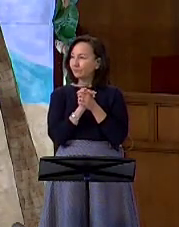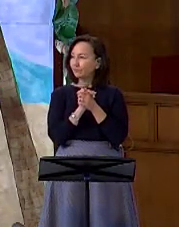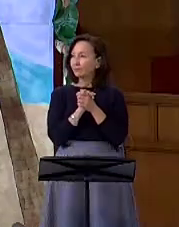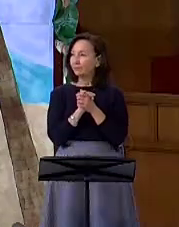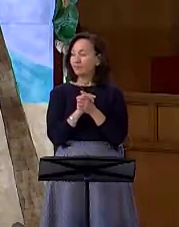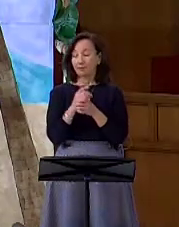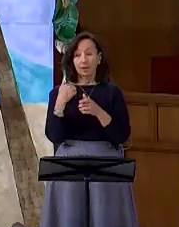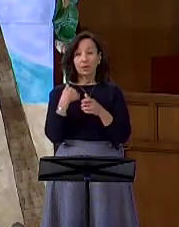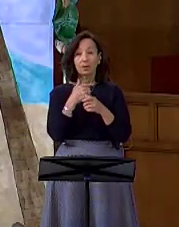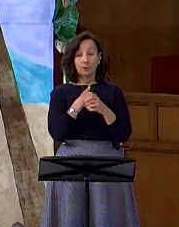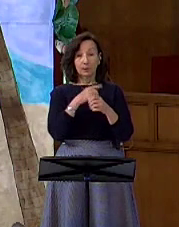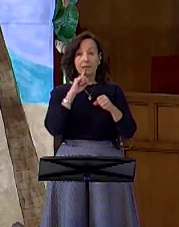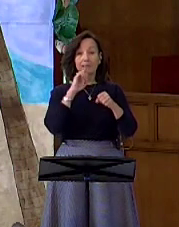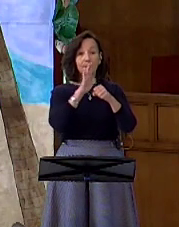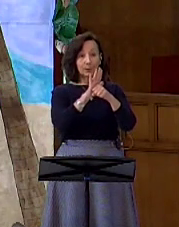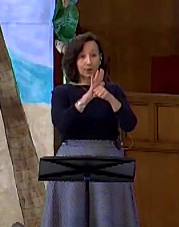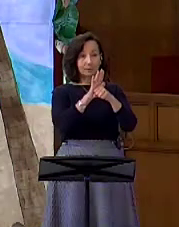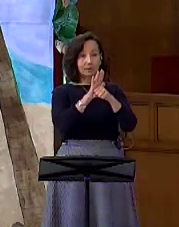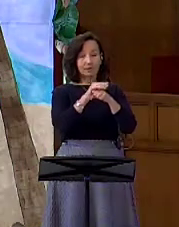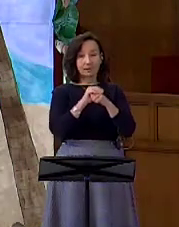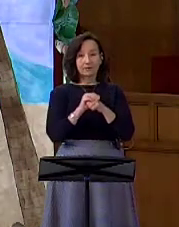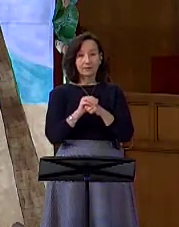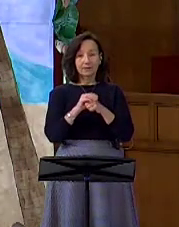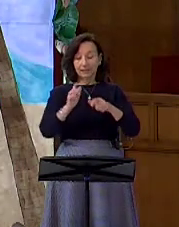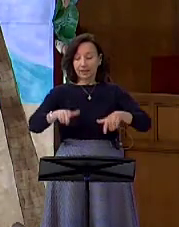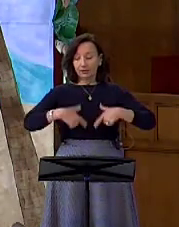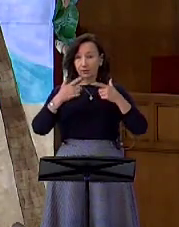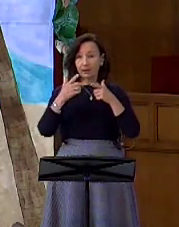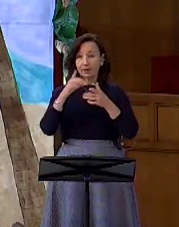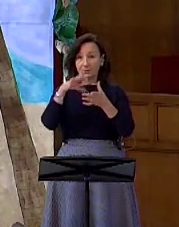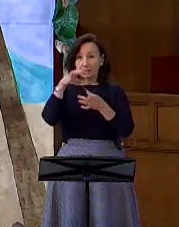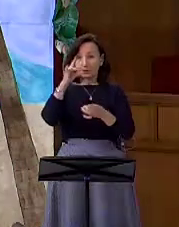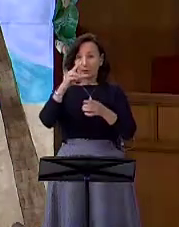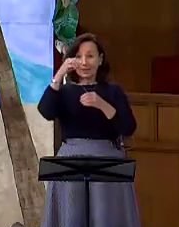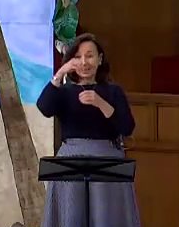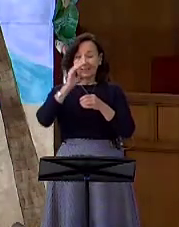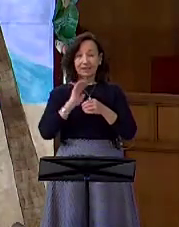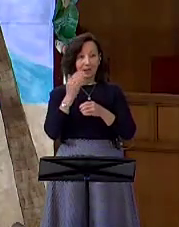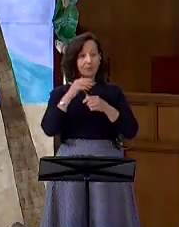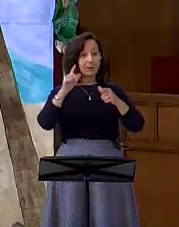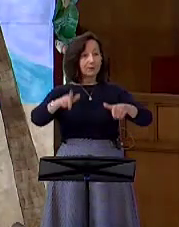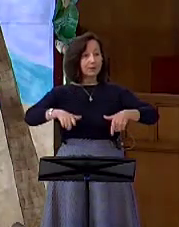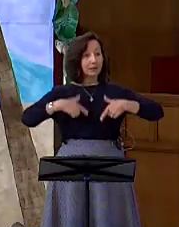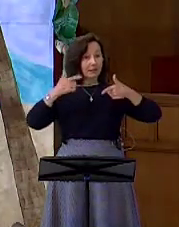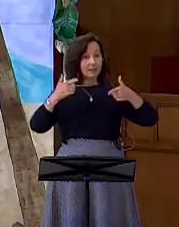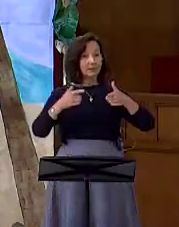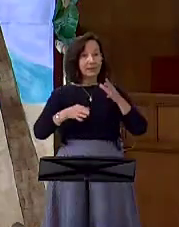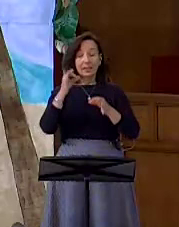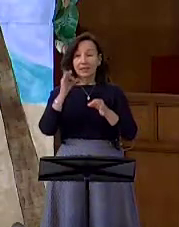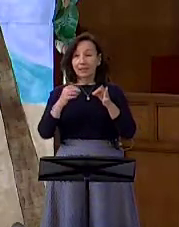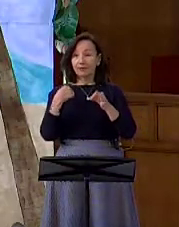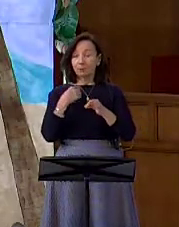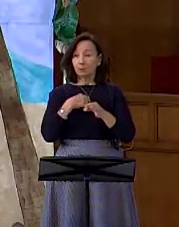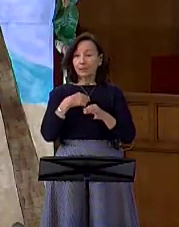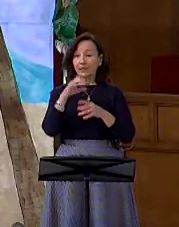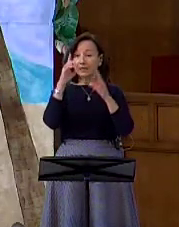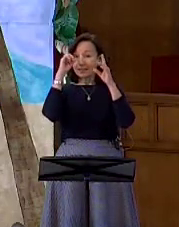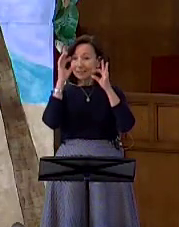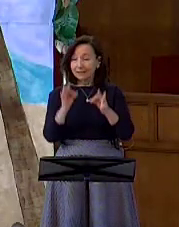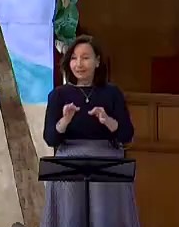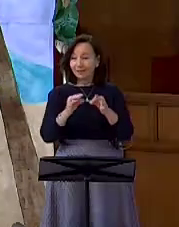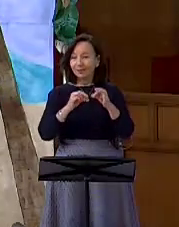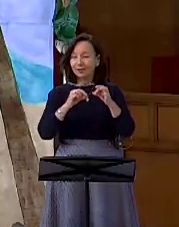We've been promised the indwelling of the Spirit in our lives. If we choose to